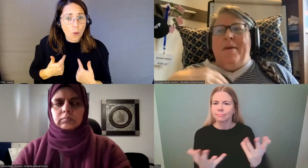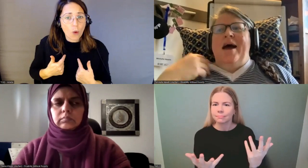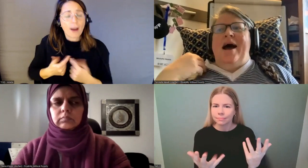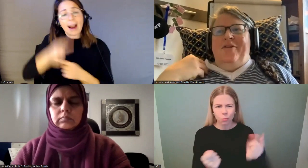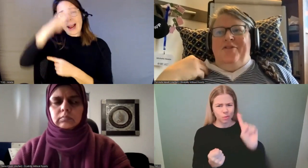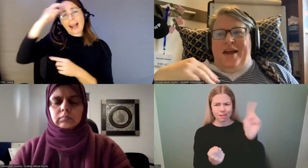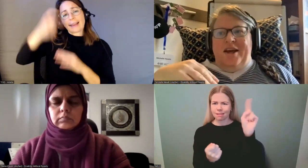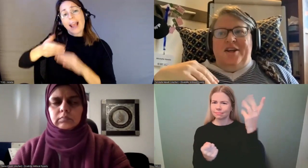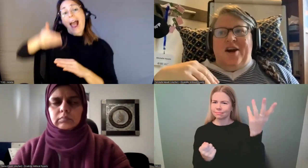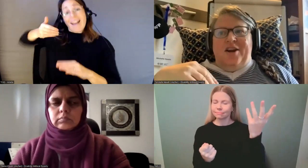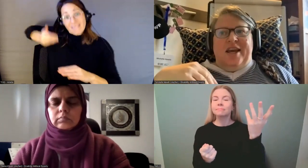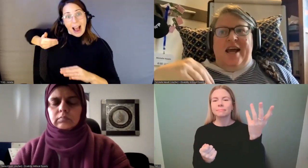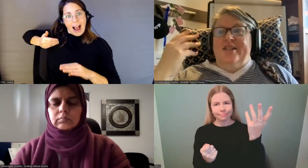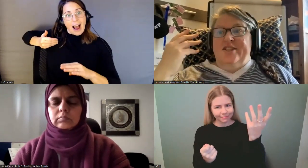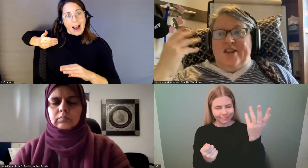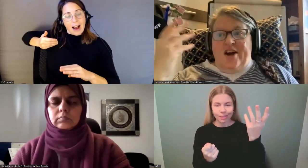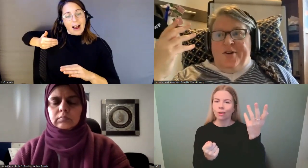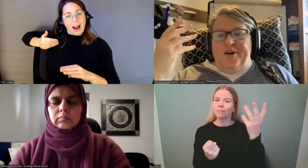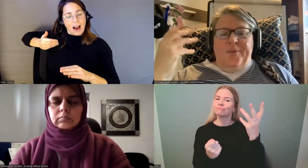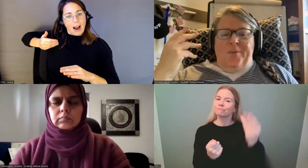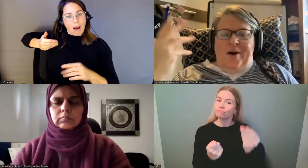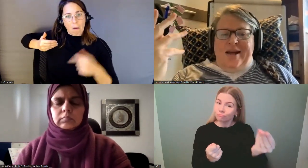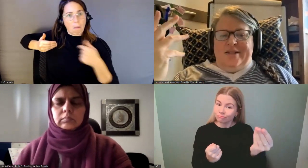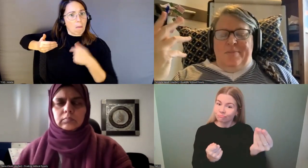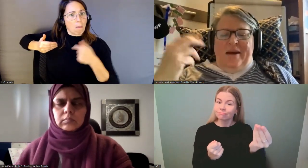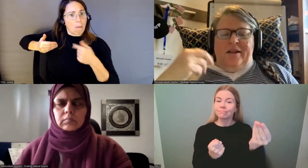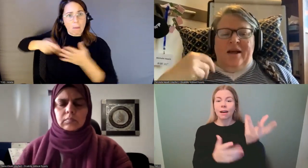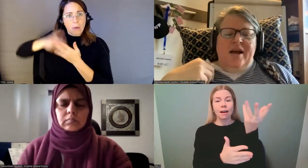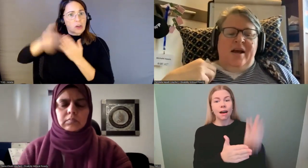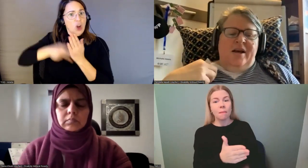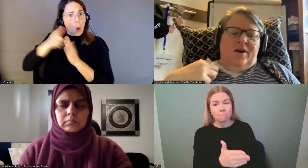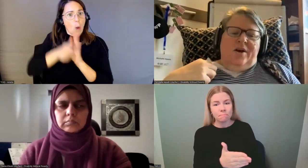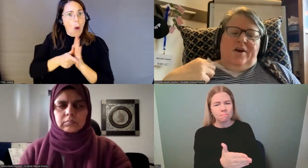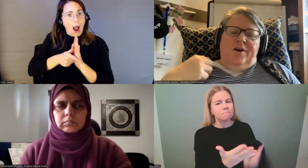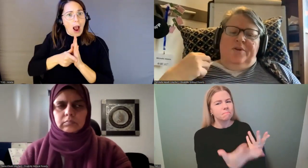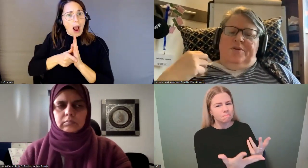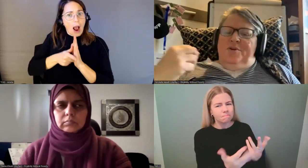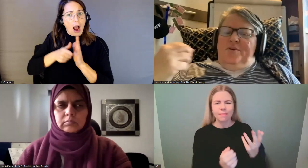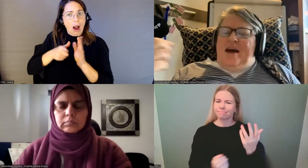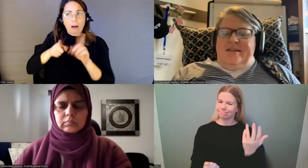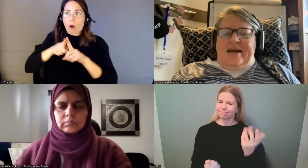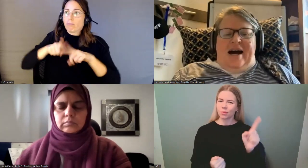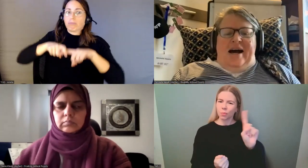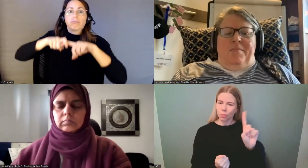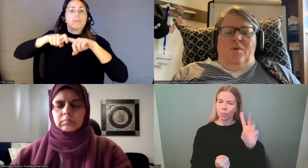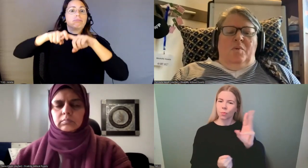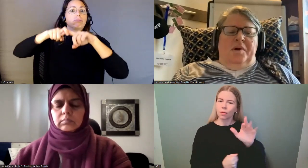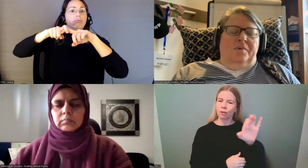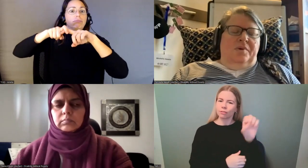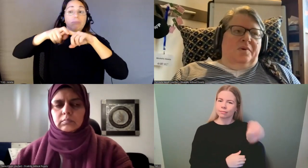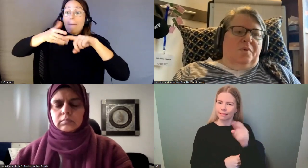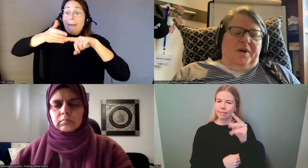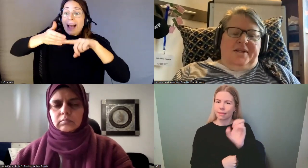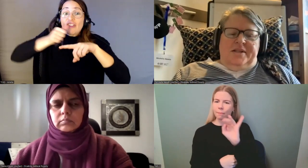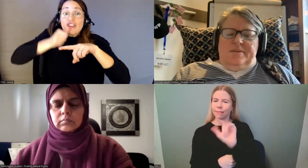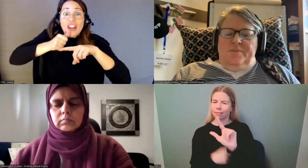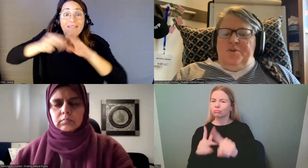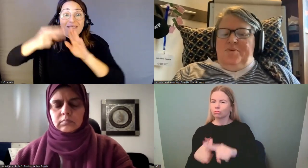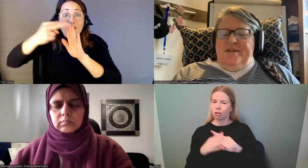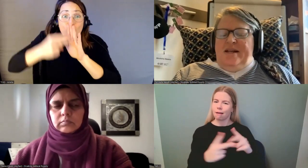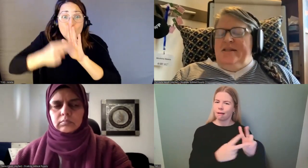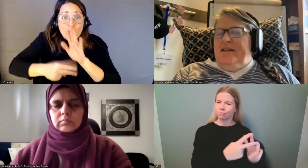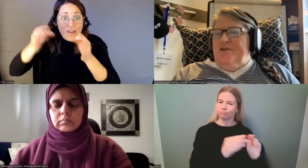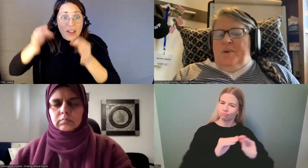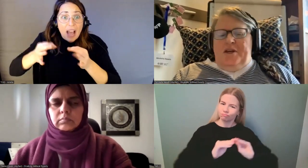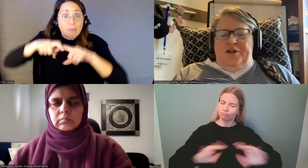bit of time and then it had gone again. So where's the bill? Through that time, we did as